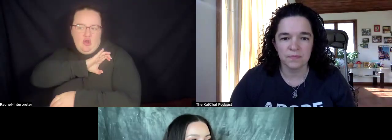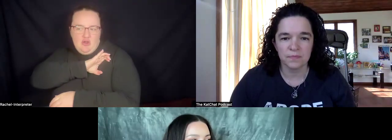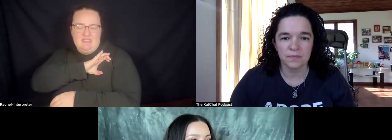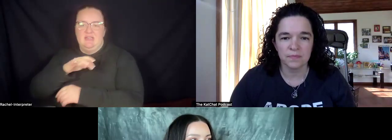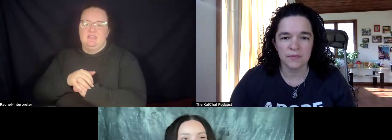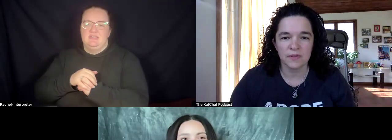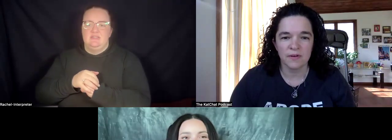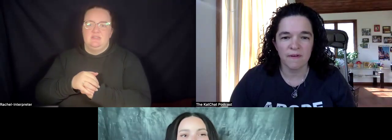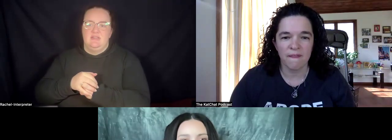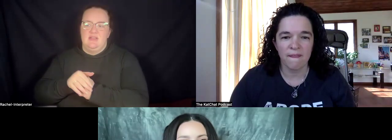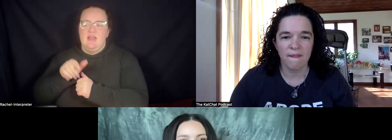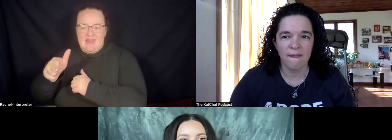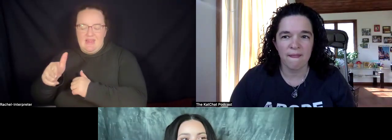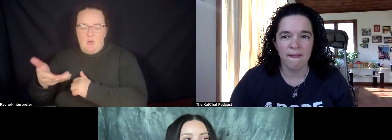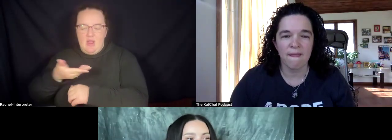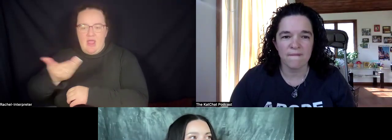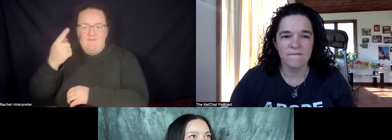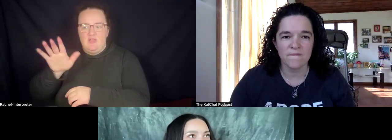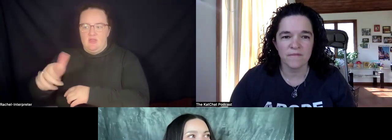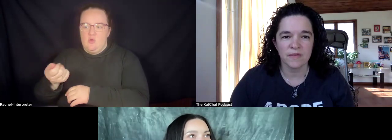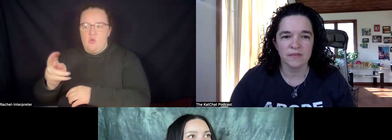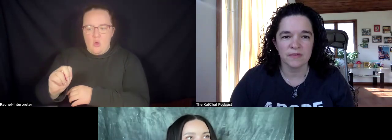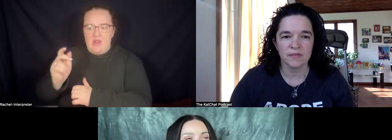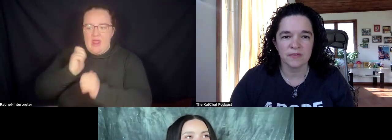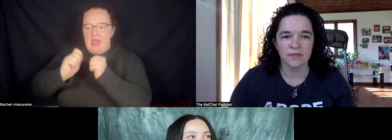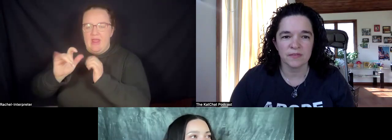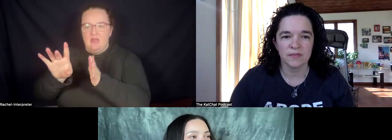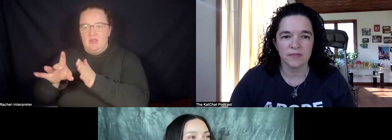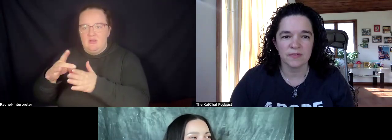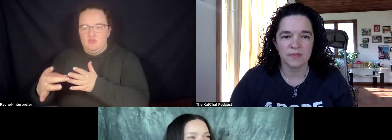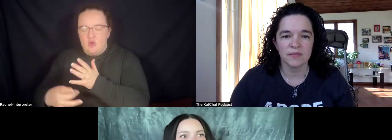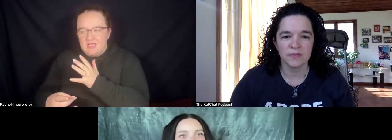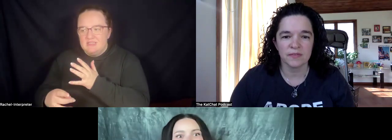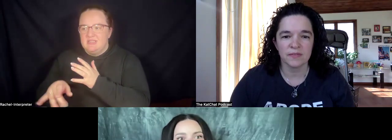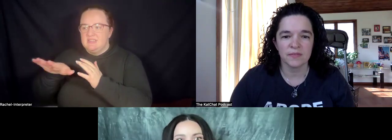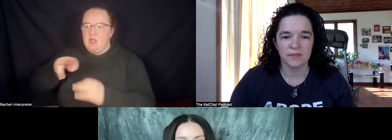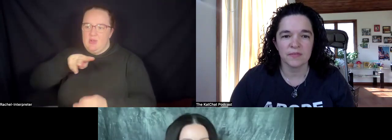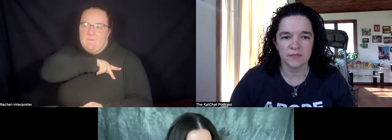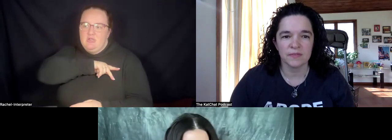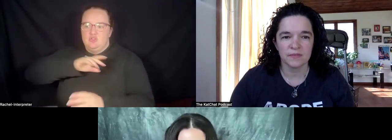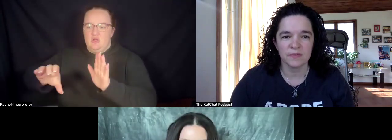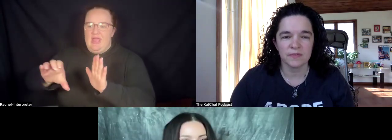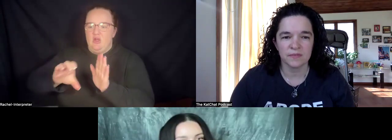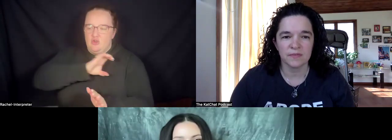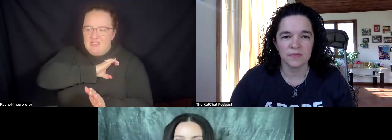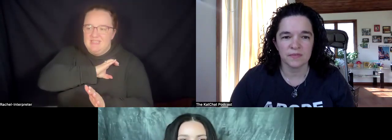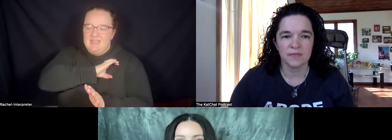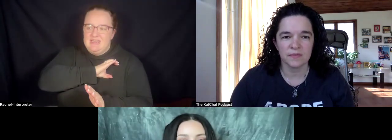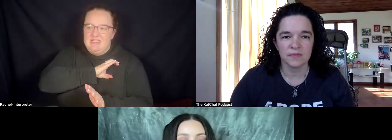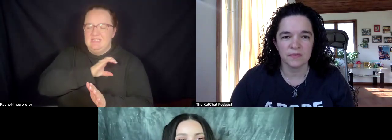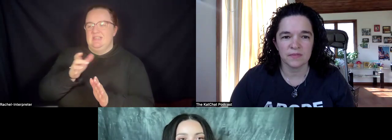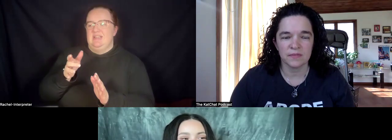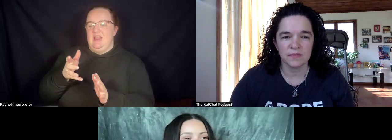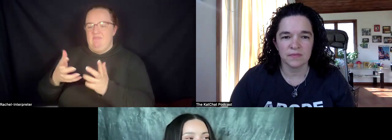um their own acting choices, their own personal characteristics, and that we're interweaving them